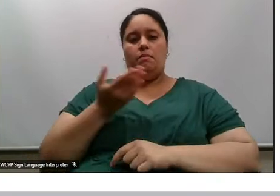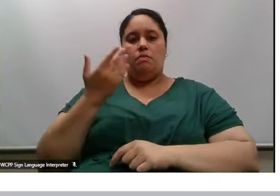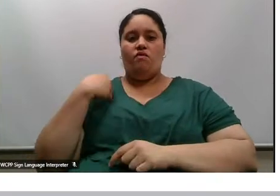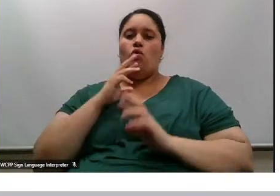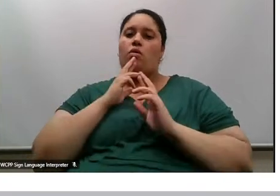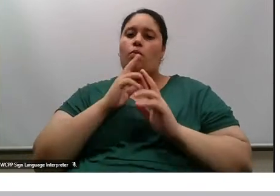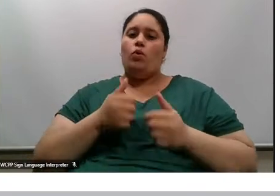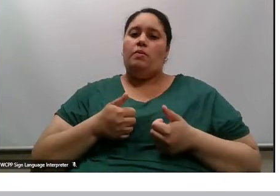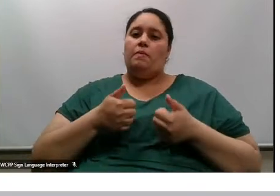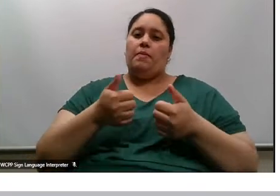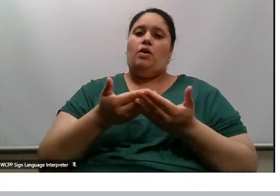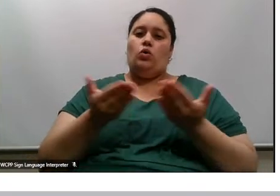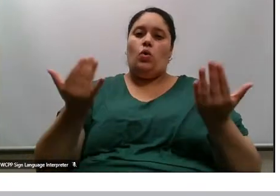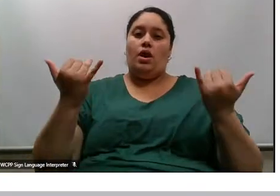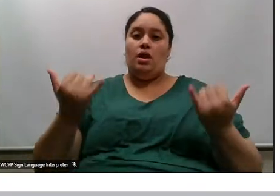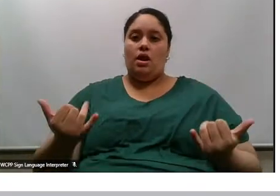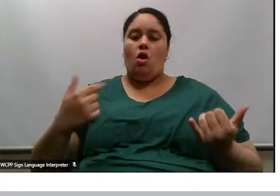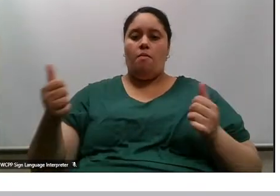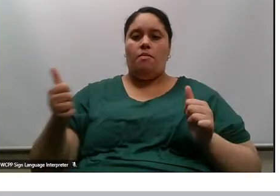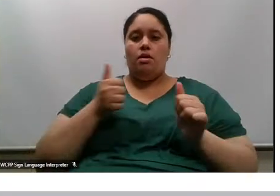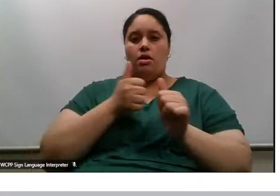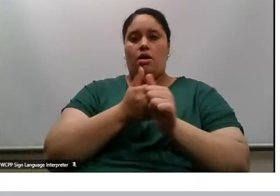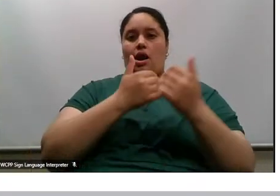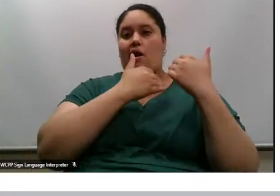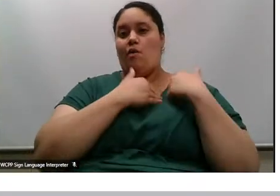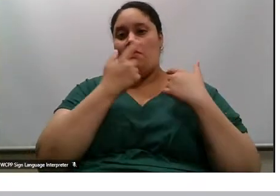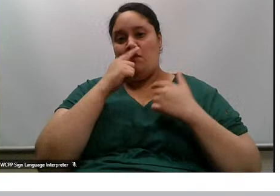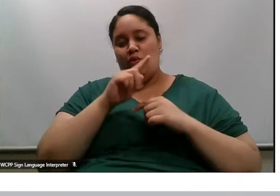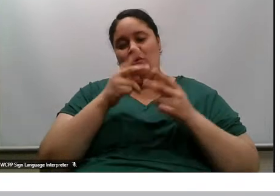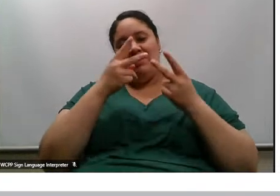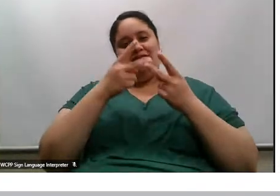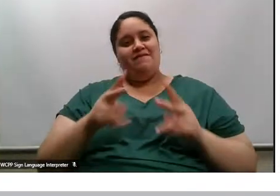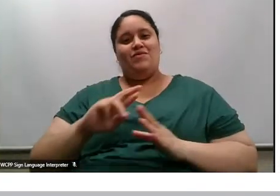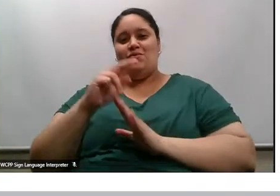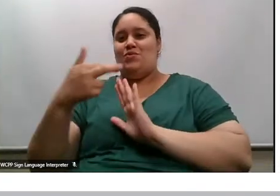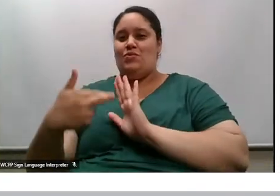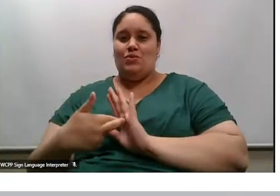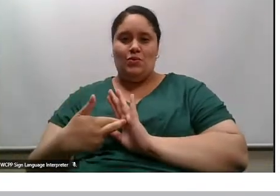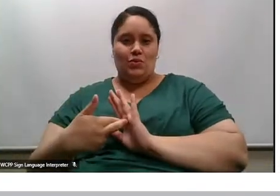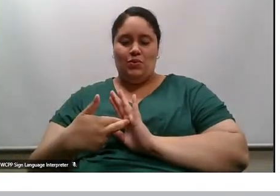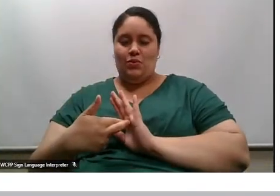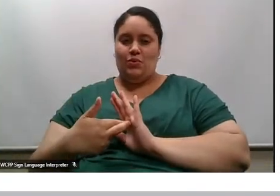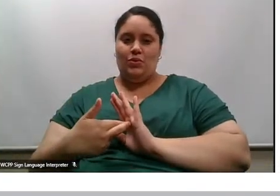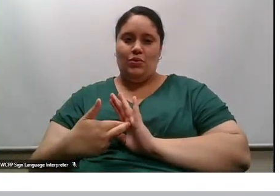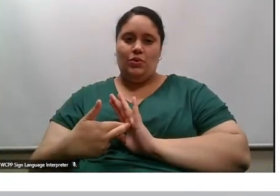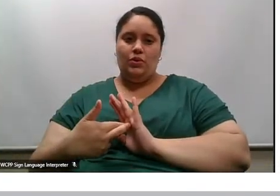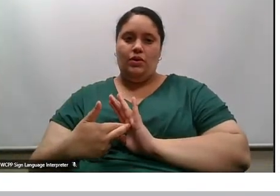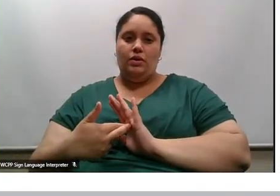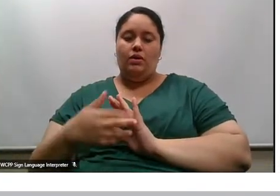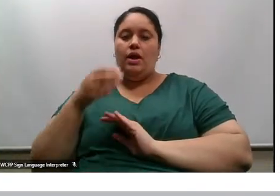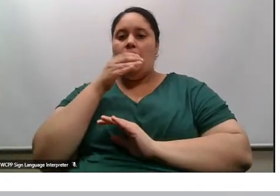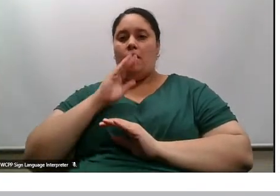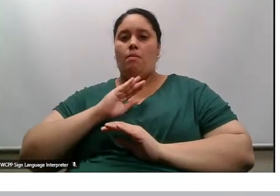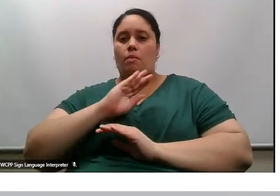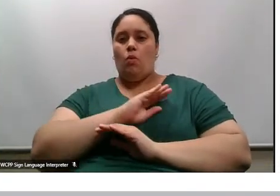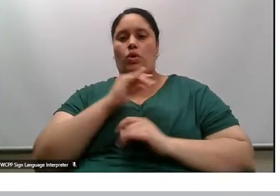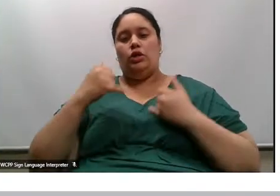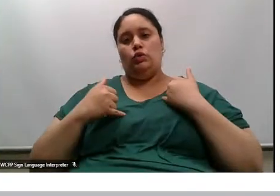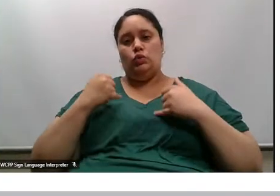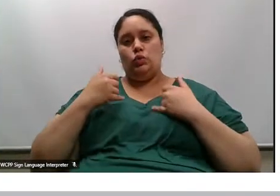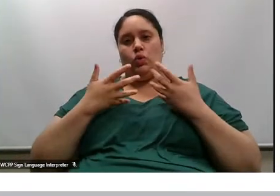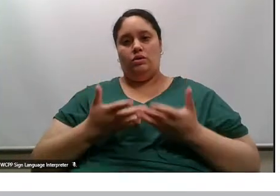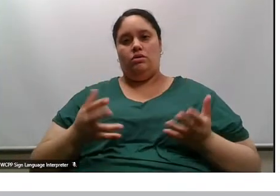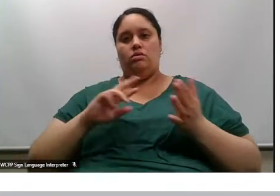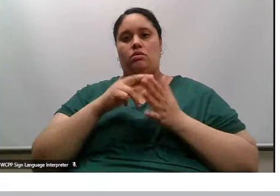reported back to you. Now being accountable to you is a very different role. The Liquor Board enjoys that